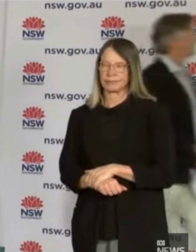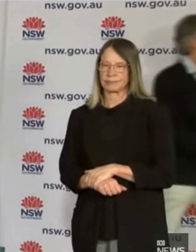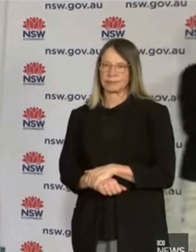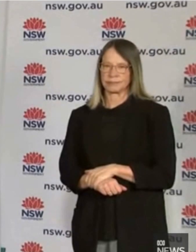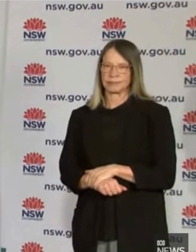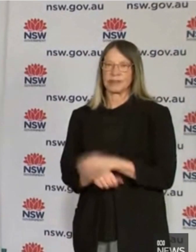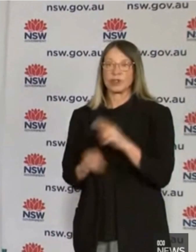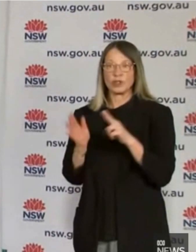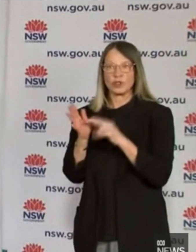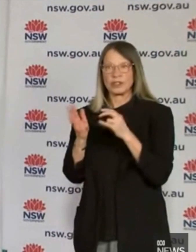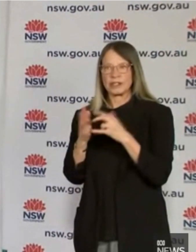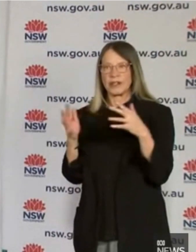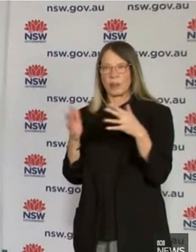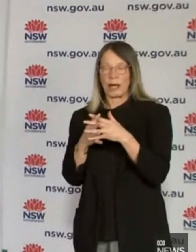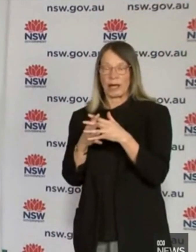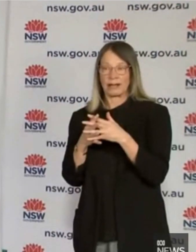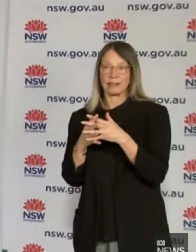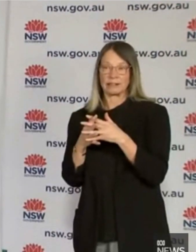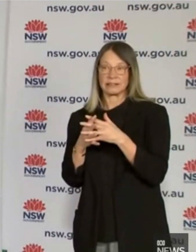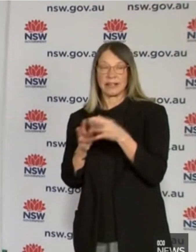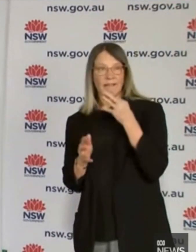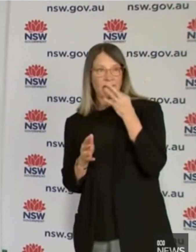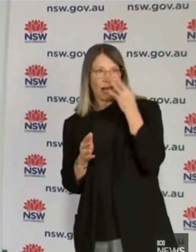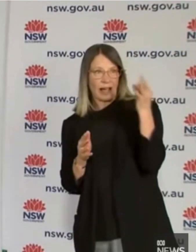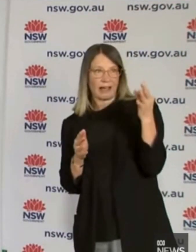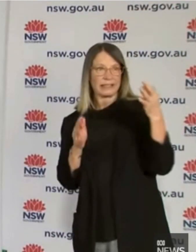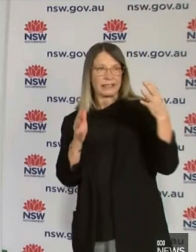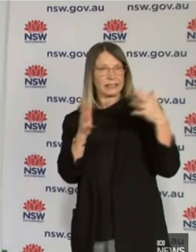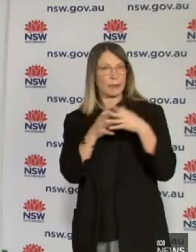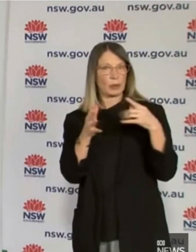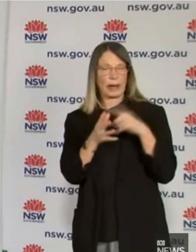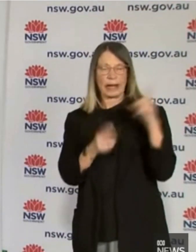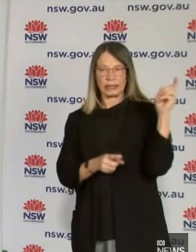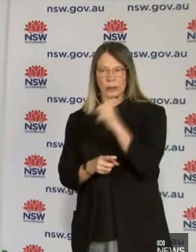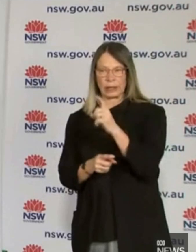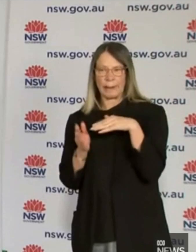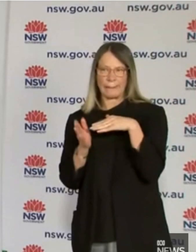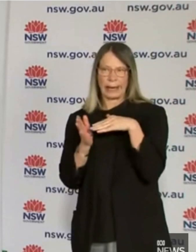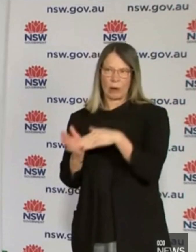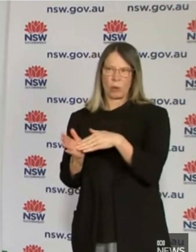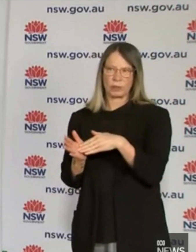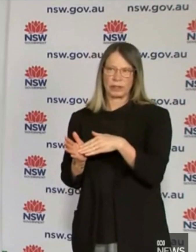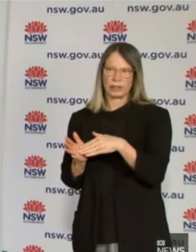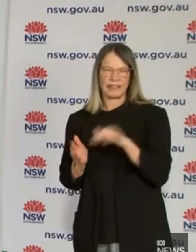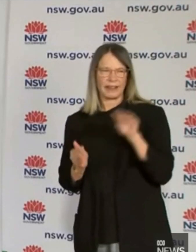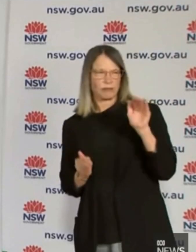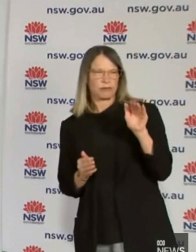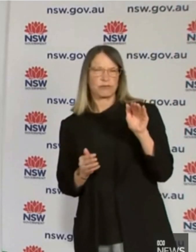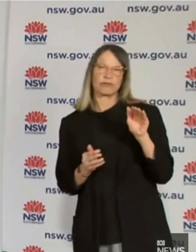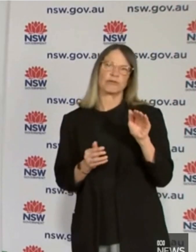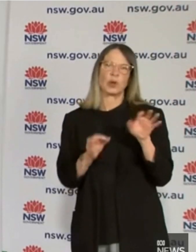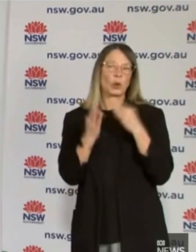and assist in our staffing. That request has been out... I'm sorry, who has? Via AusMat, for expressing some interest with WA